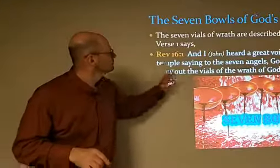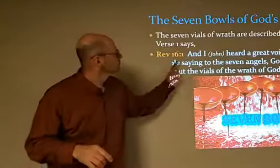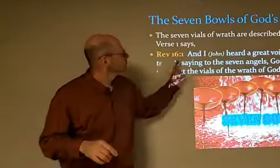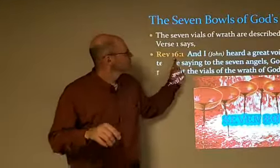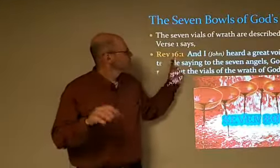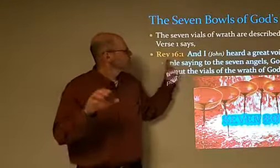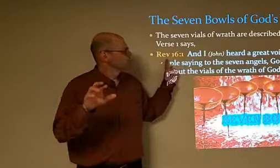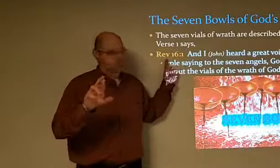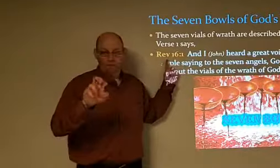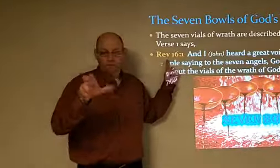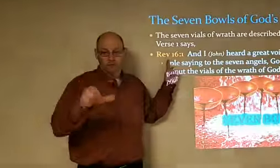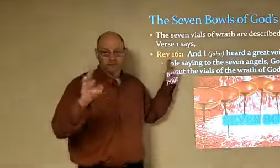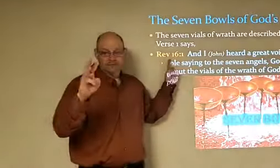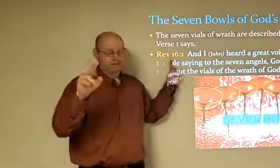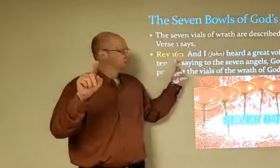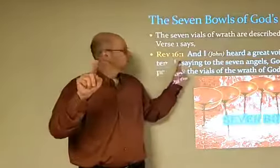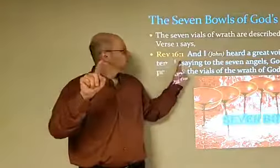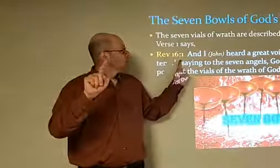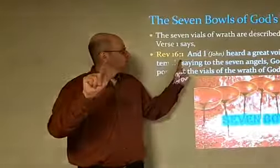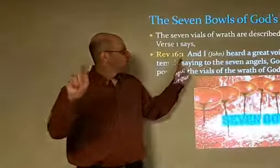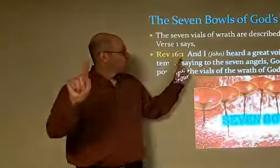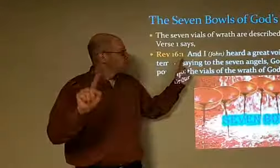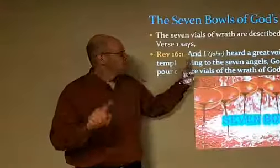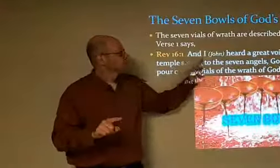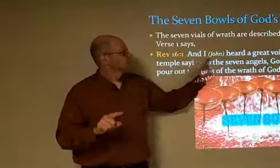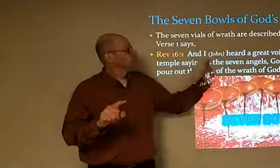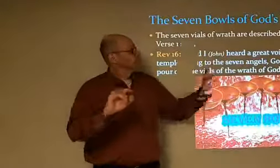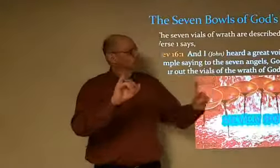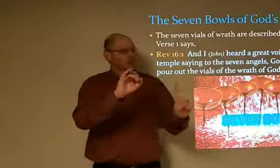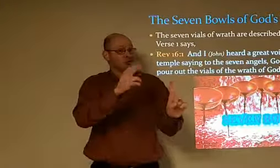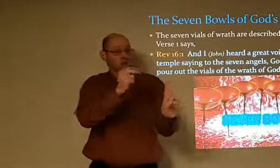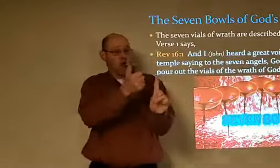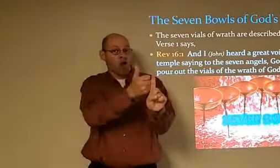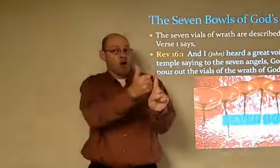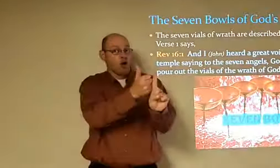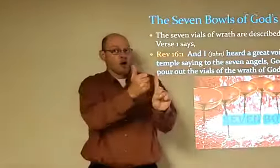going to go into explanation of what is in each bowl or each vial.